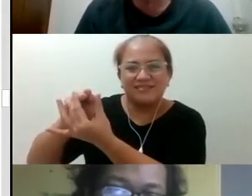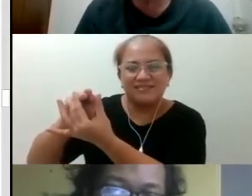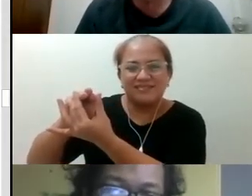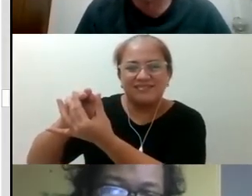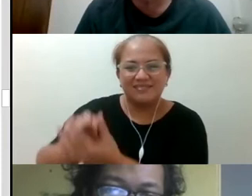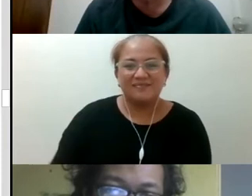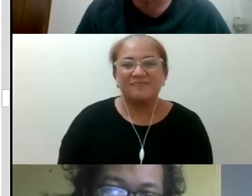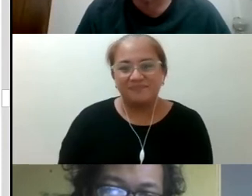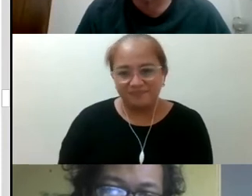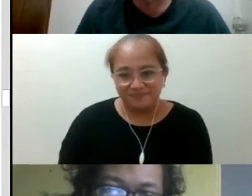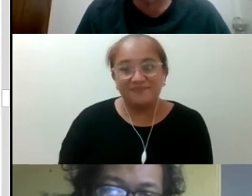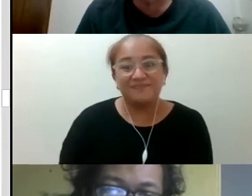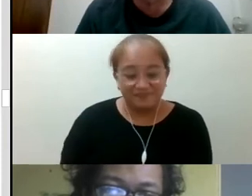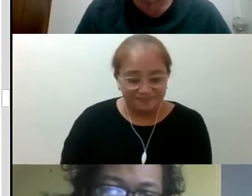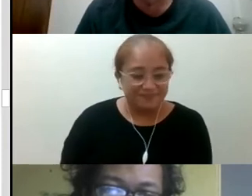Yes. Okay.